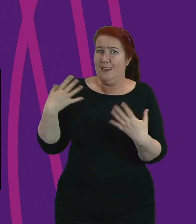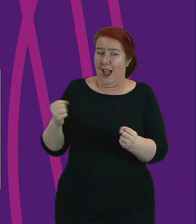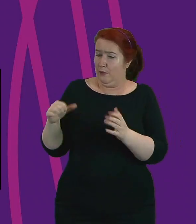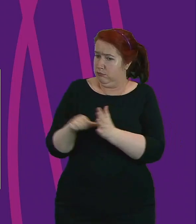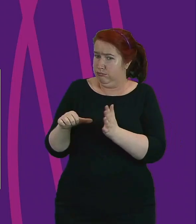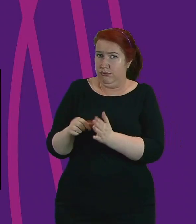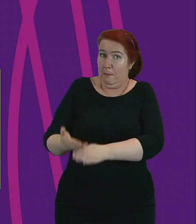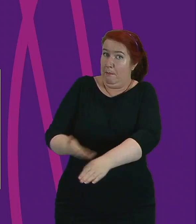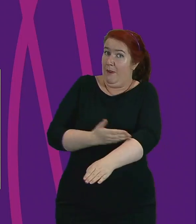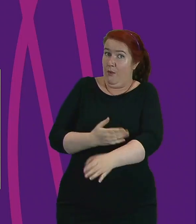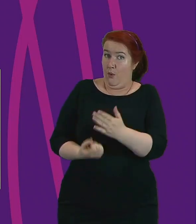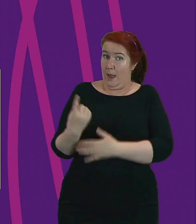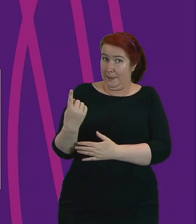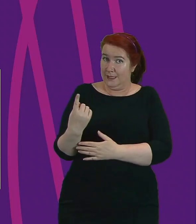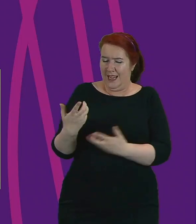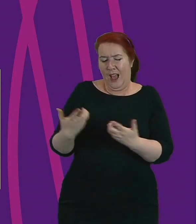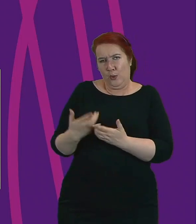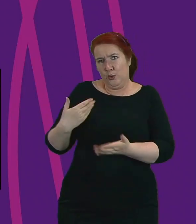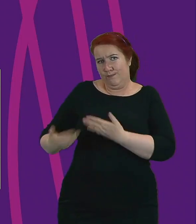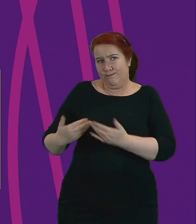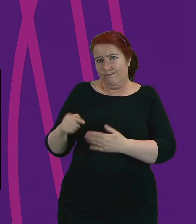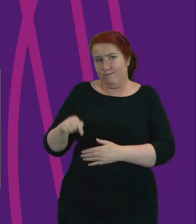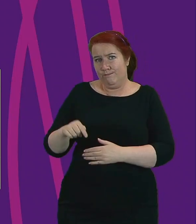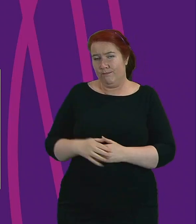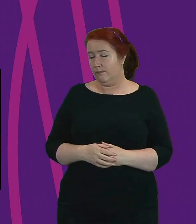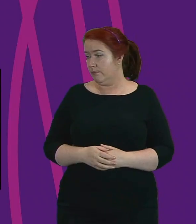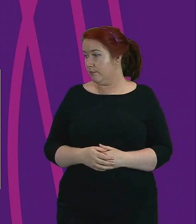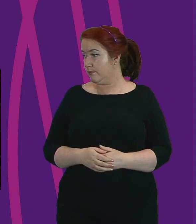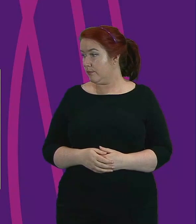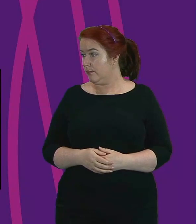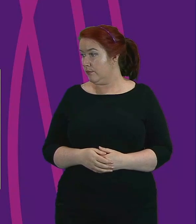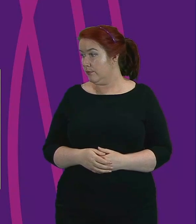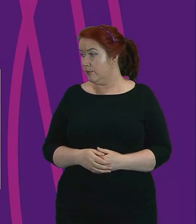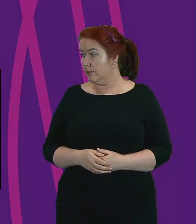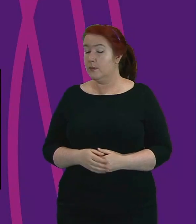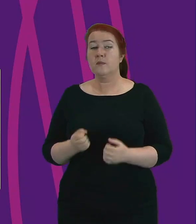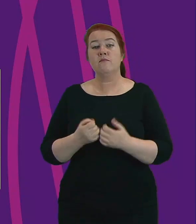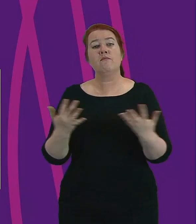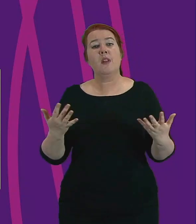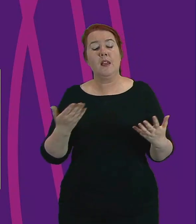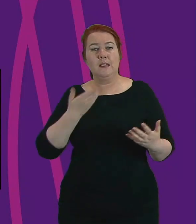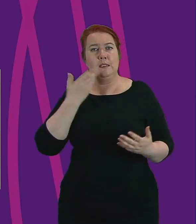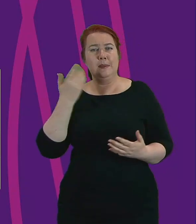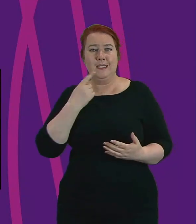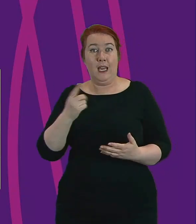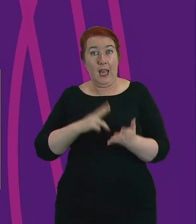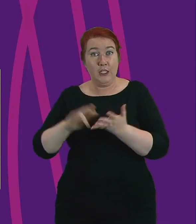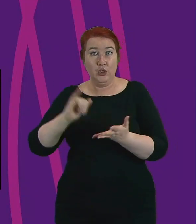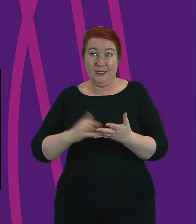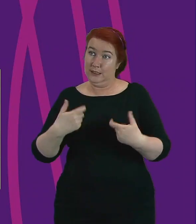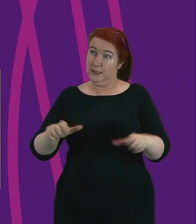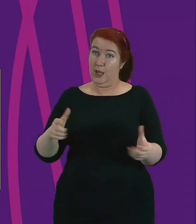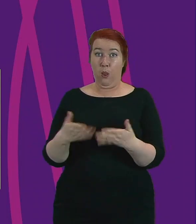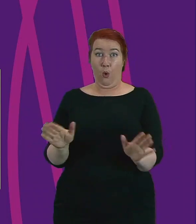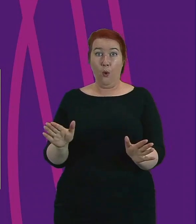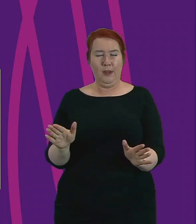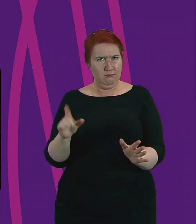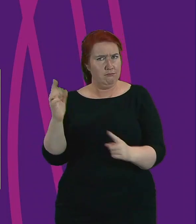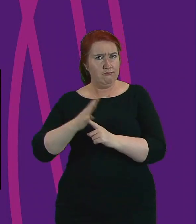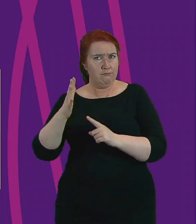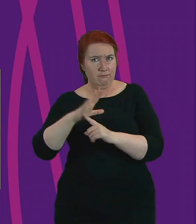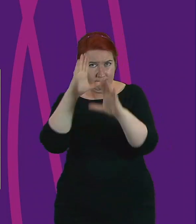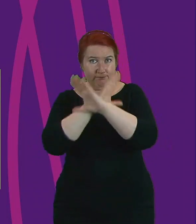them as well. Many speakers have mentioned the fact that the NHS is still open. I think that's a really important message to get right across to the